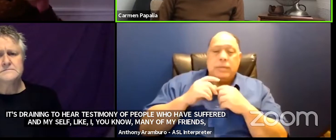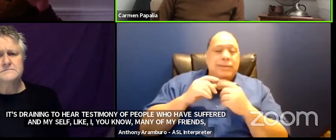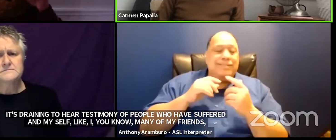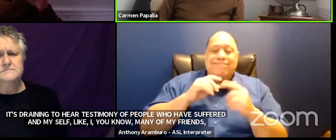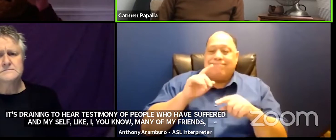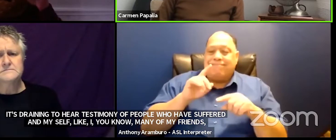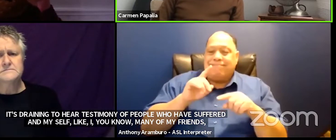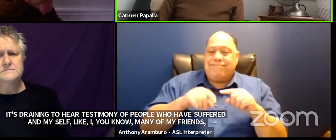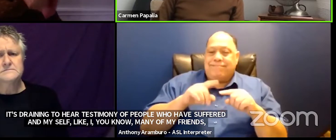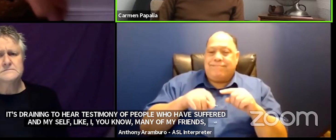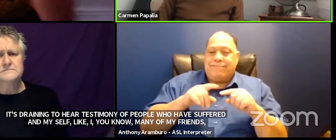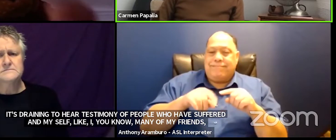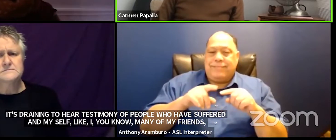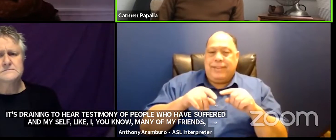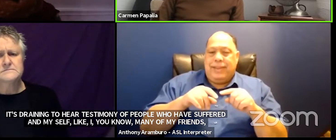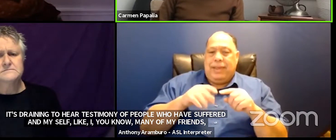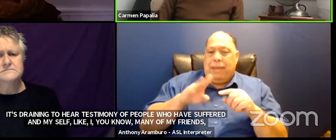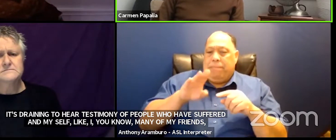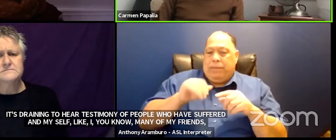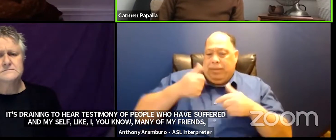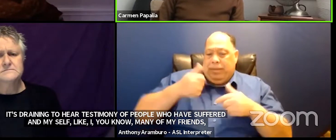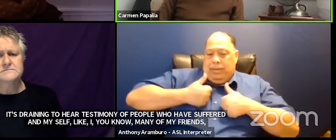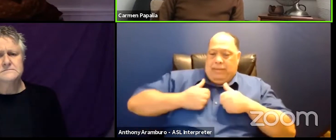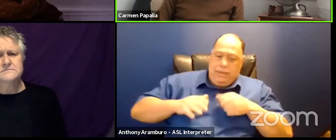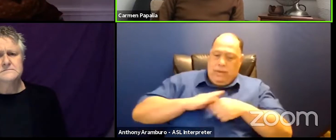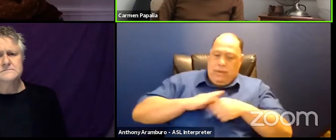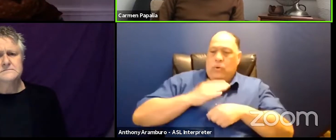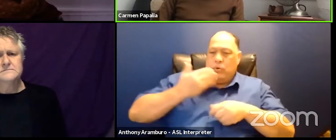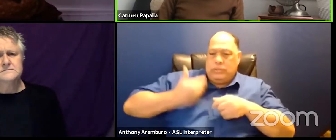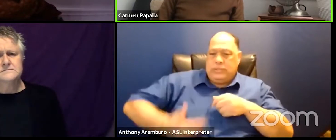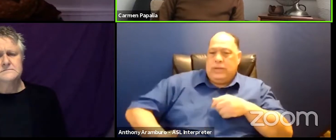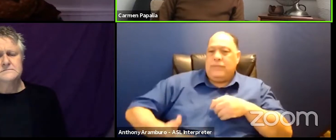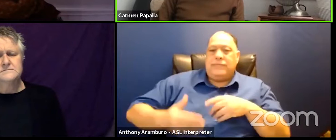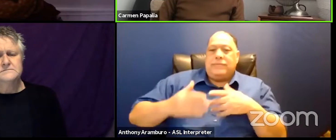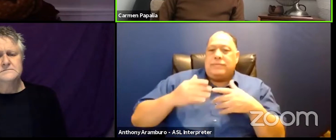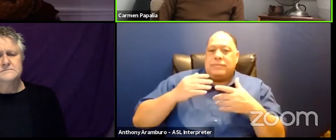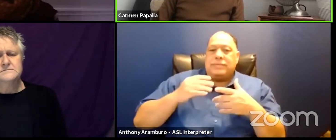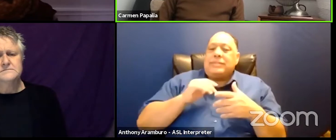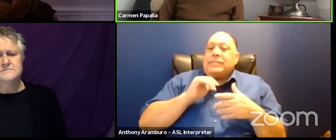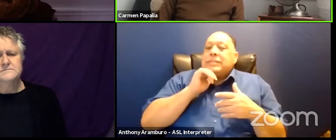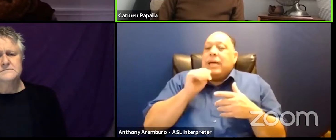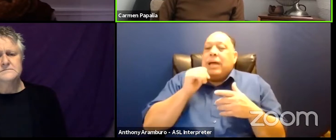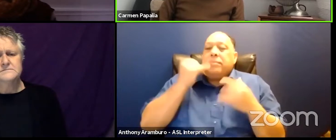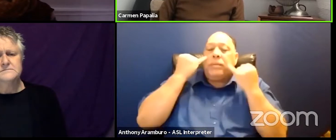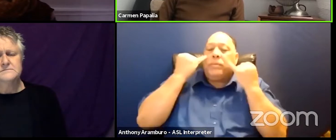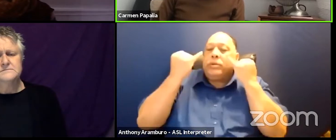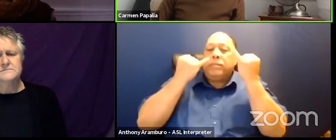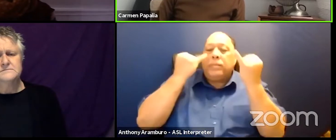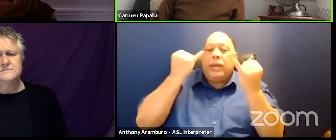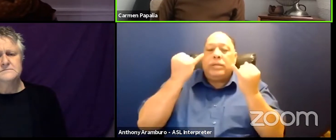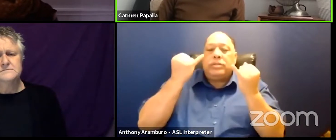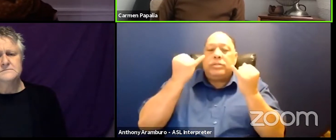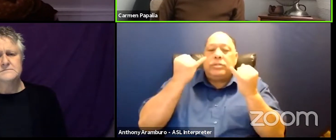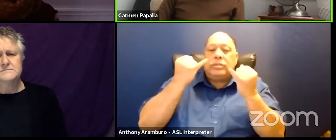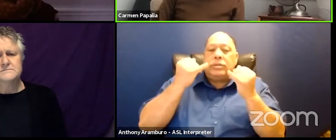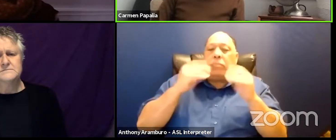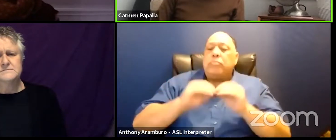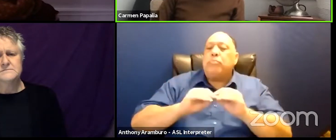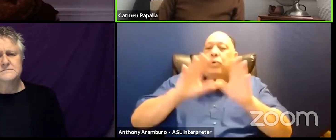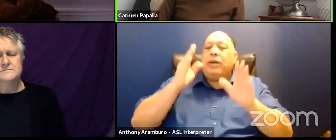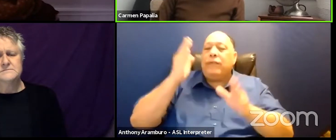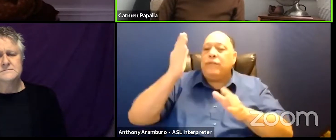to be their whole selves, or you know, not being able to imagine bright futures for